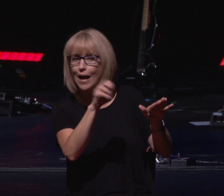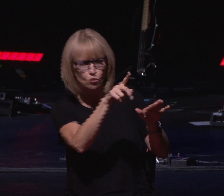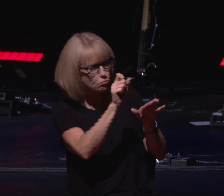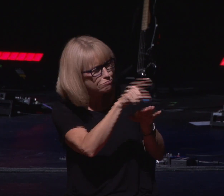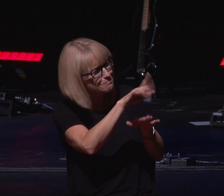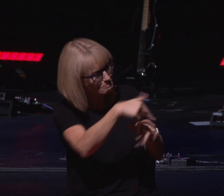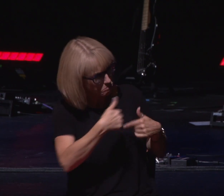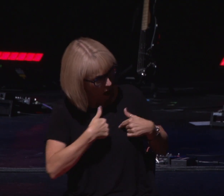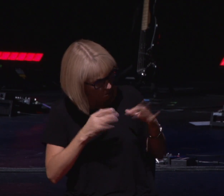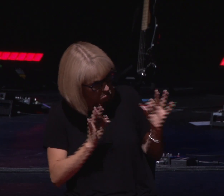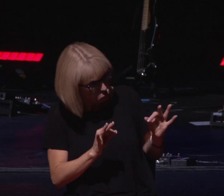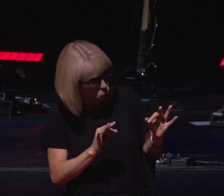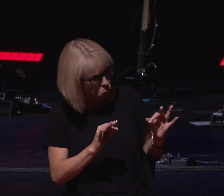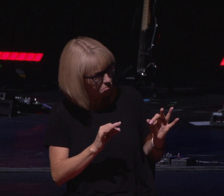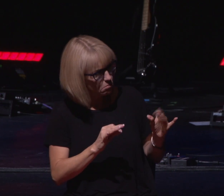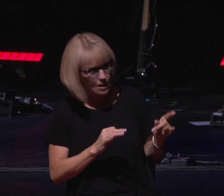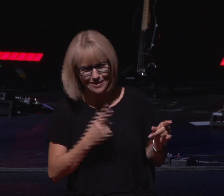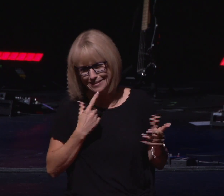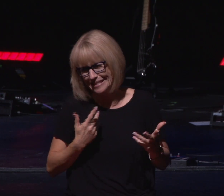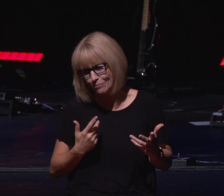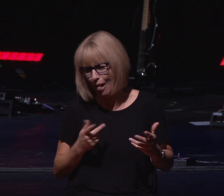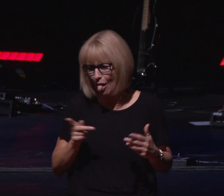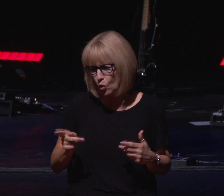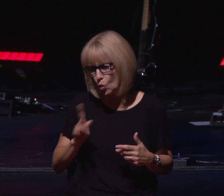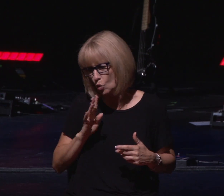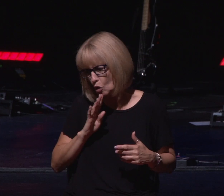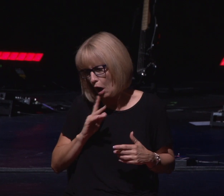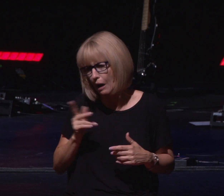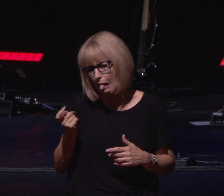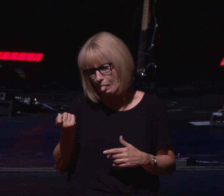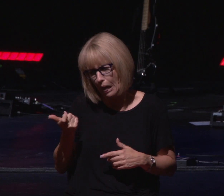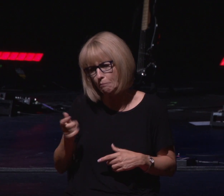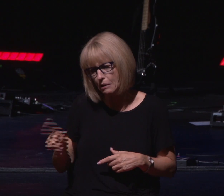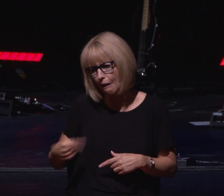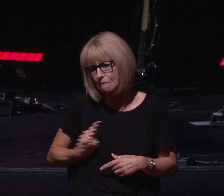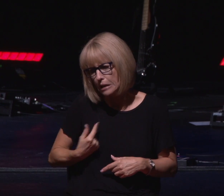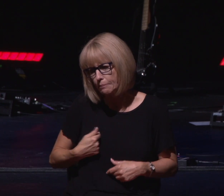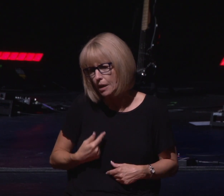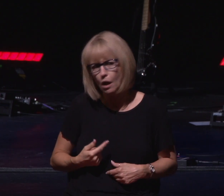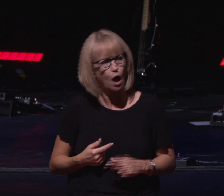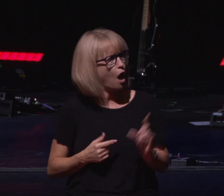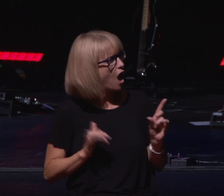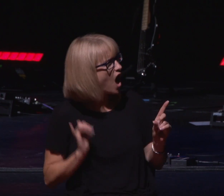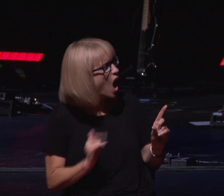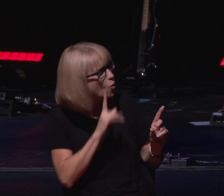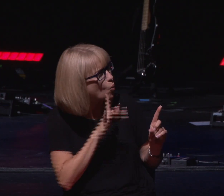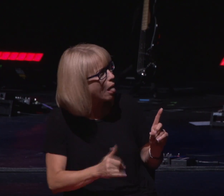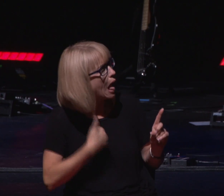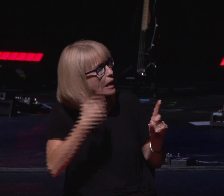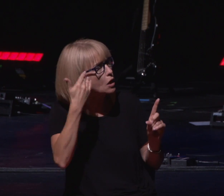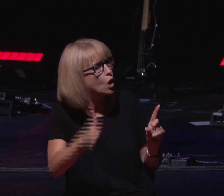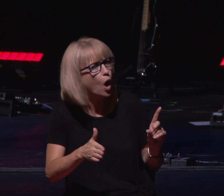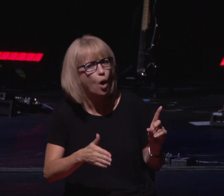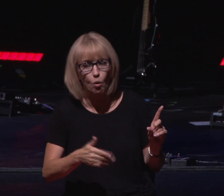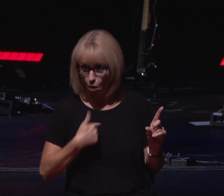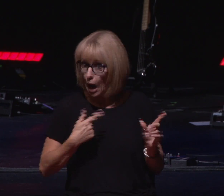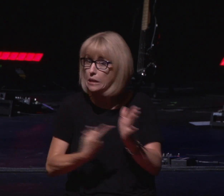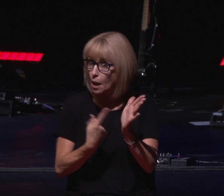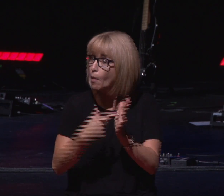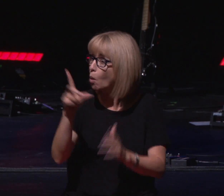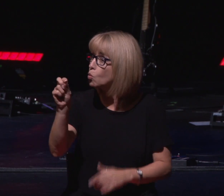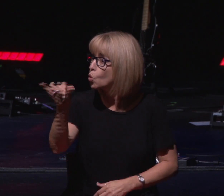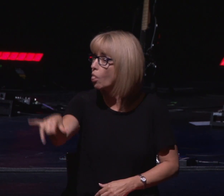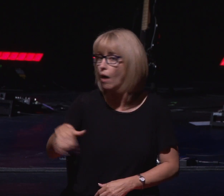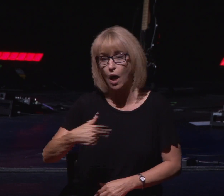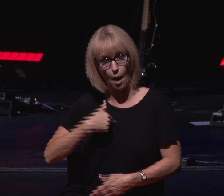little things that we say. We don't even realize how offensive they can be to others. But ask questions. I've done that. I've got different